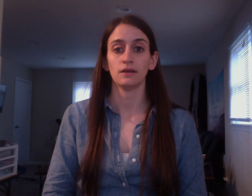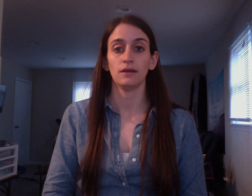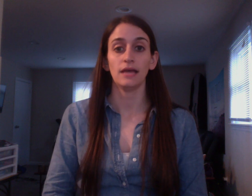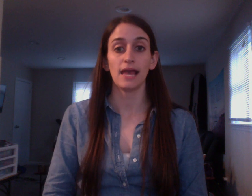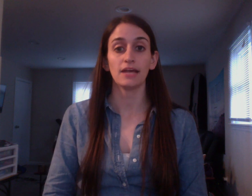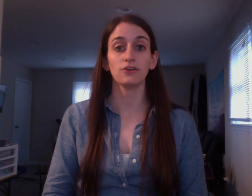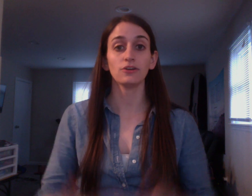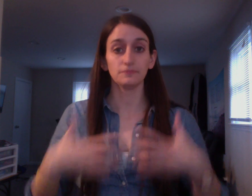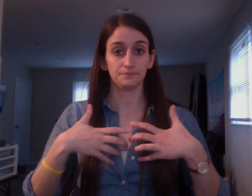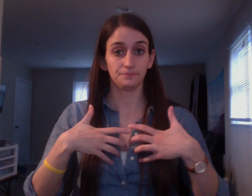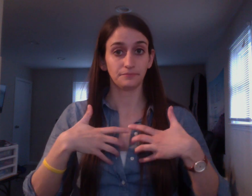anger,